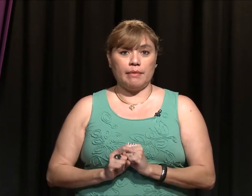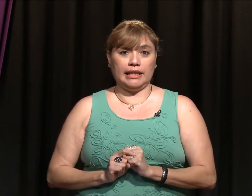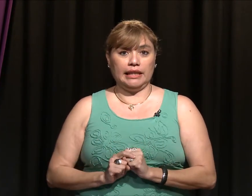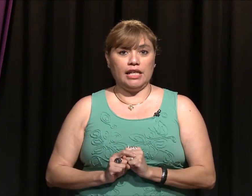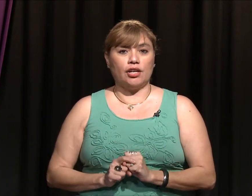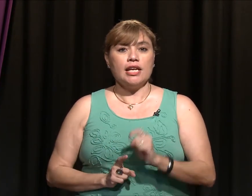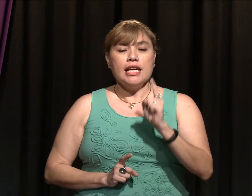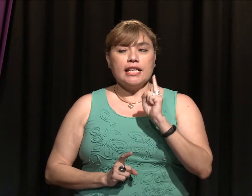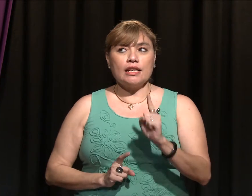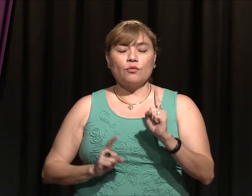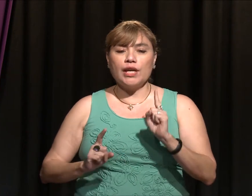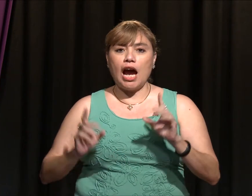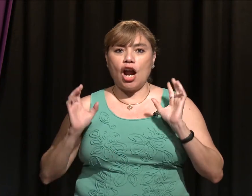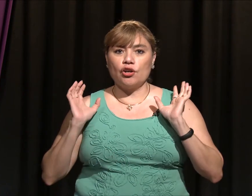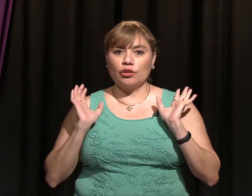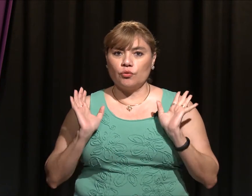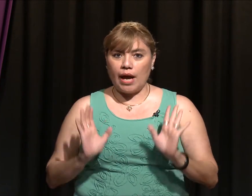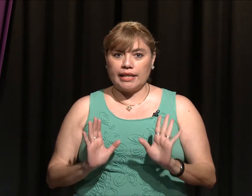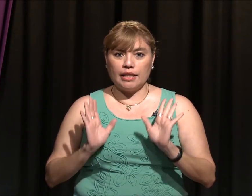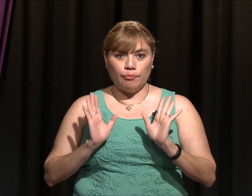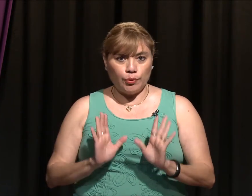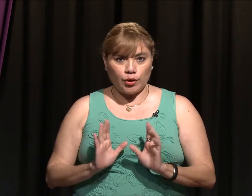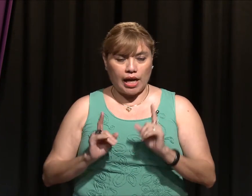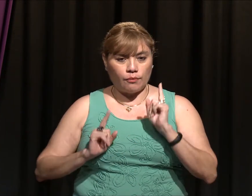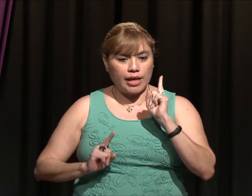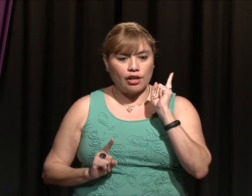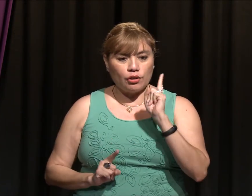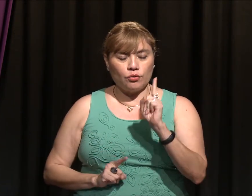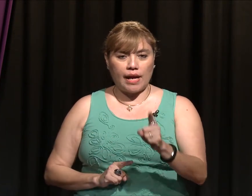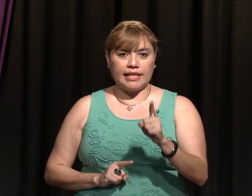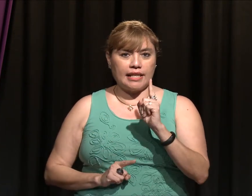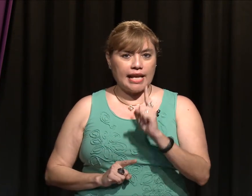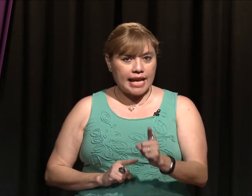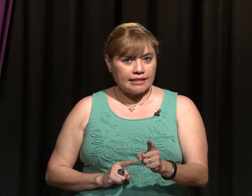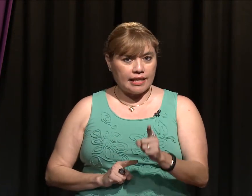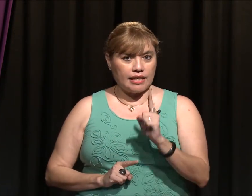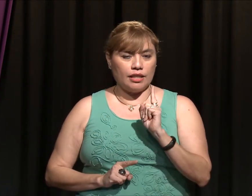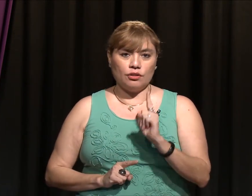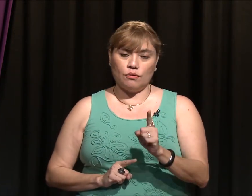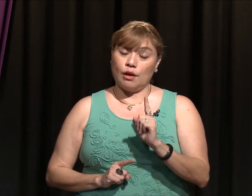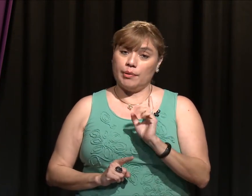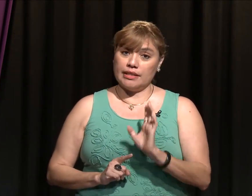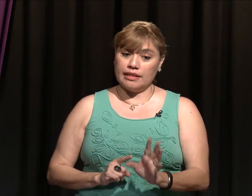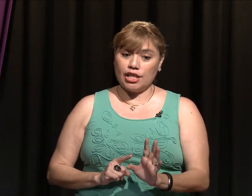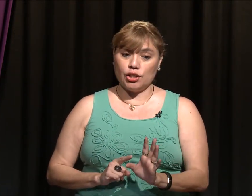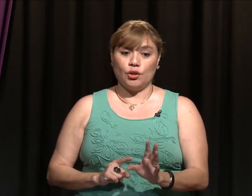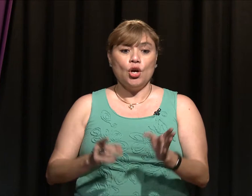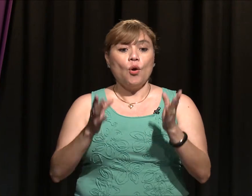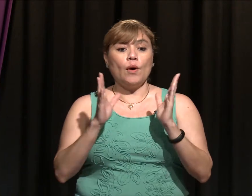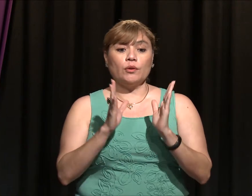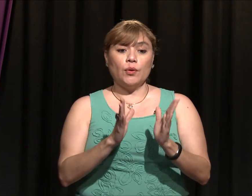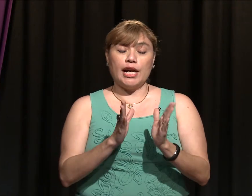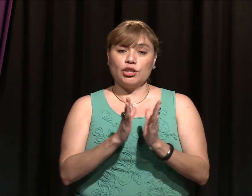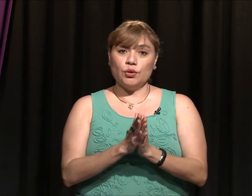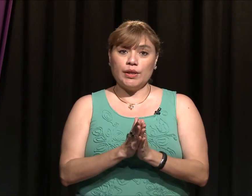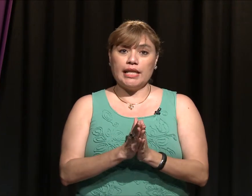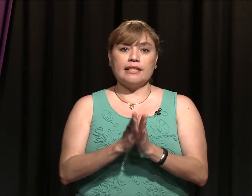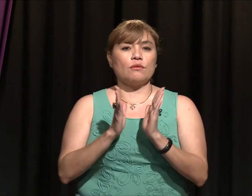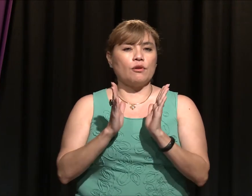mind here is that we are not writing a book and we are not writing an essay into our presentation. What we are doing is that we're